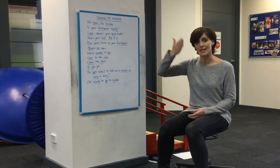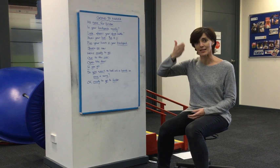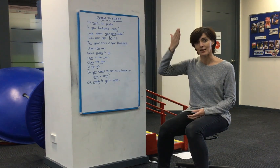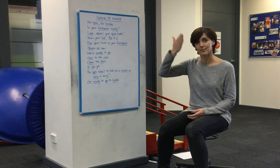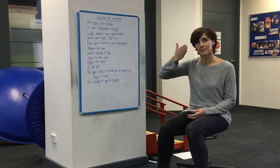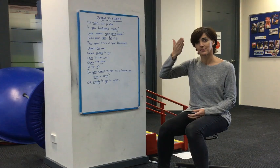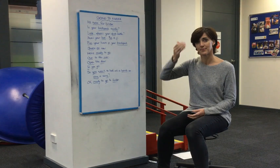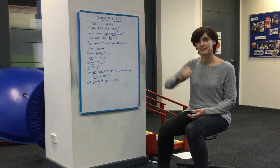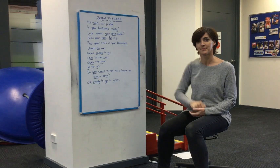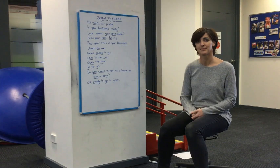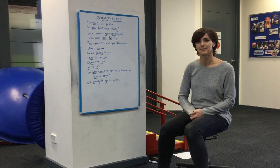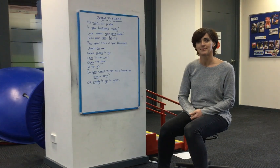kinder.